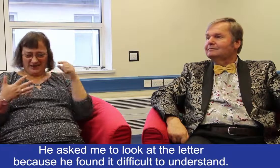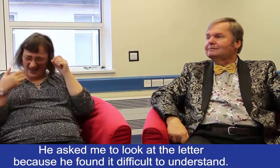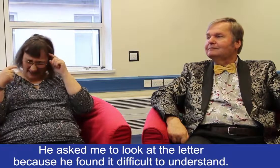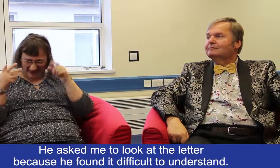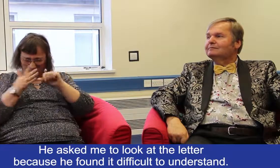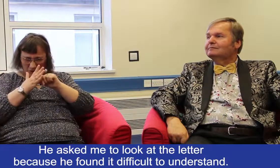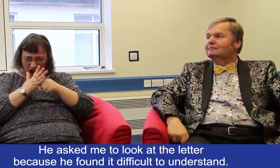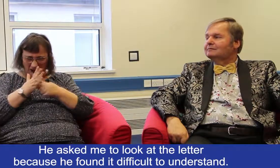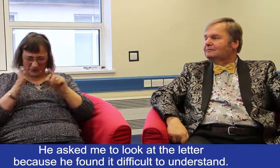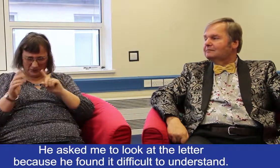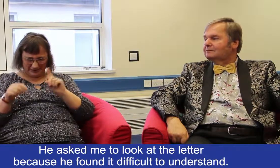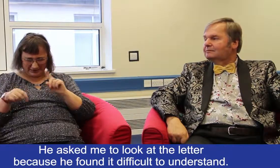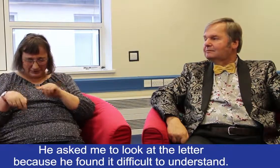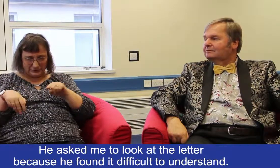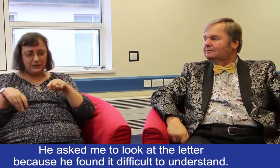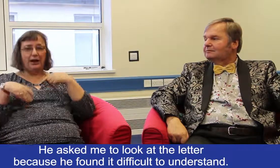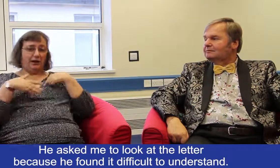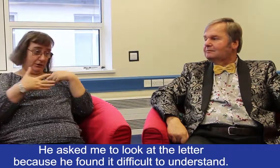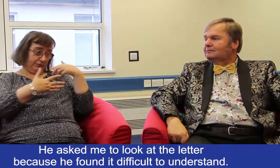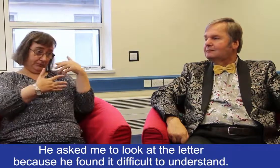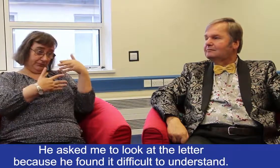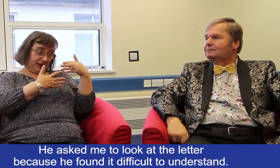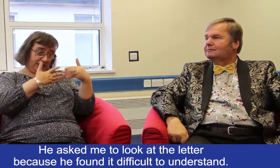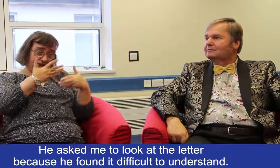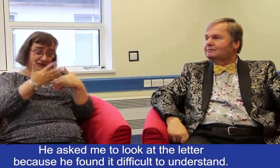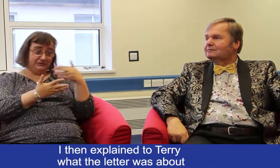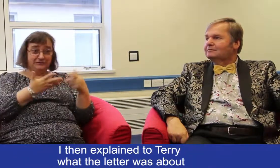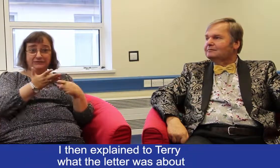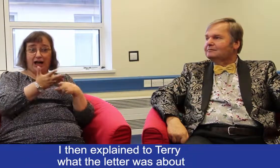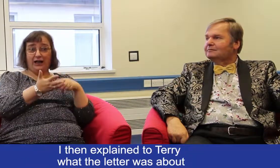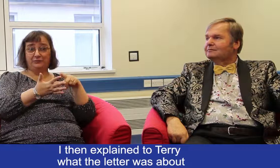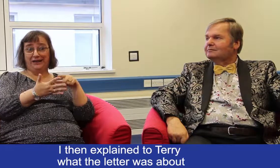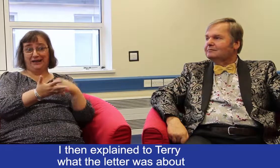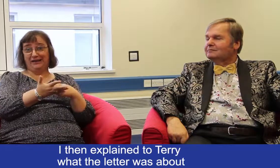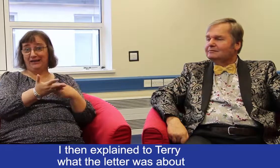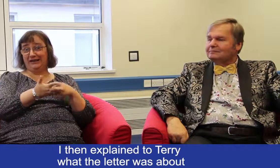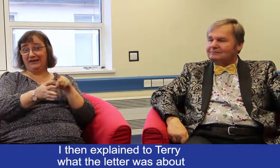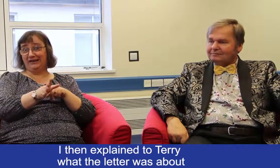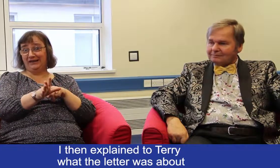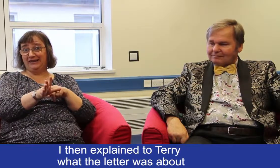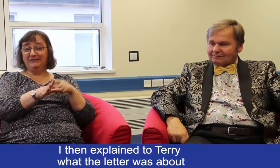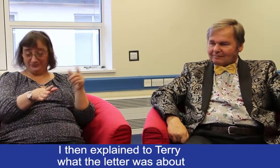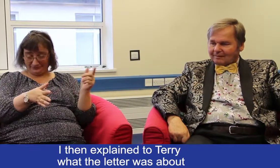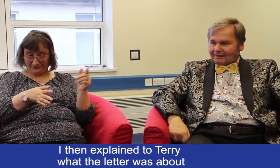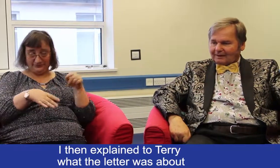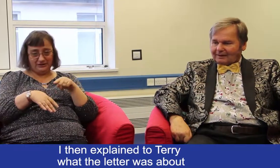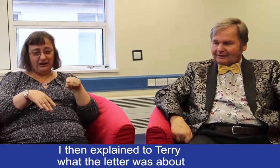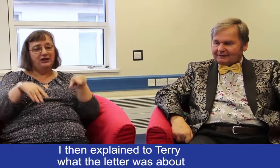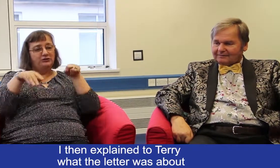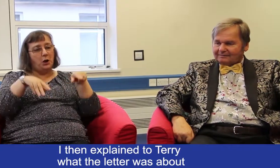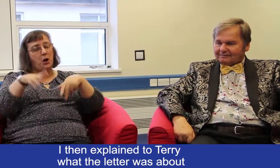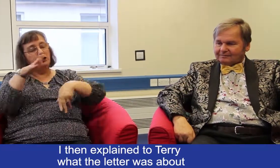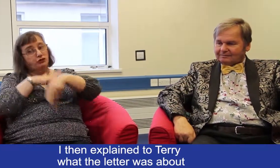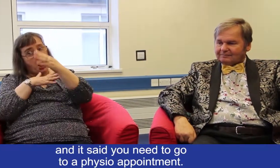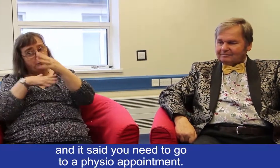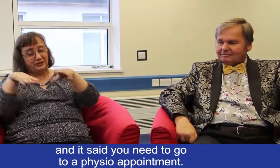He asked me to look at the letter because he found it difficult to understand. I then explained to Terry what the letter